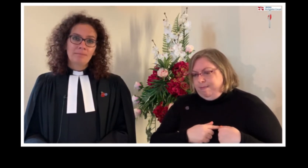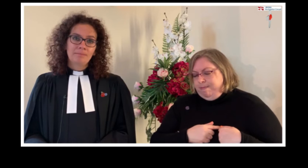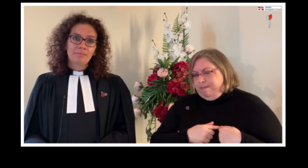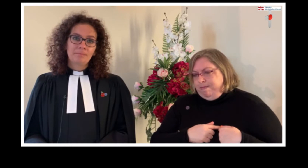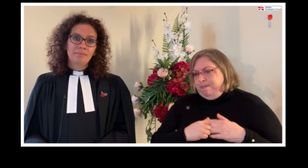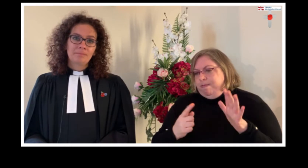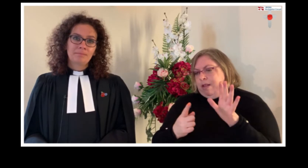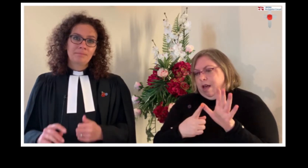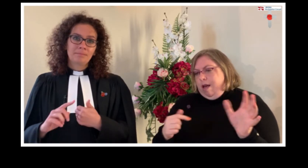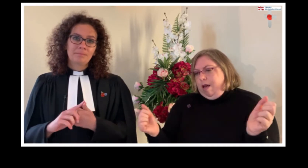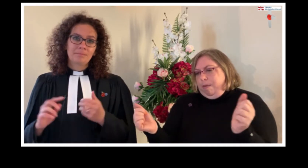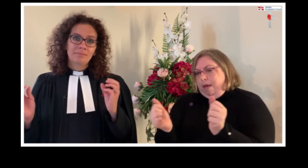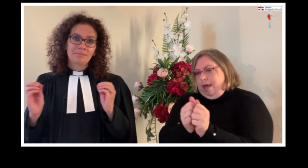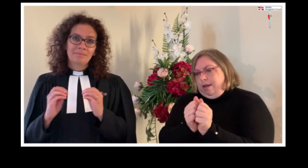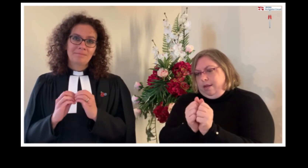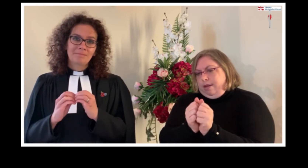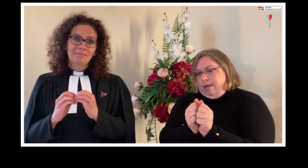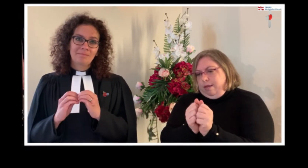Amen.